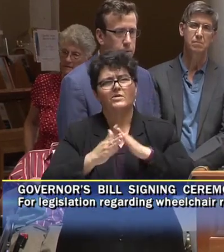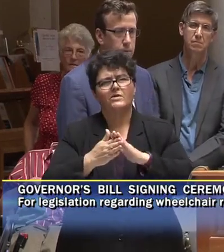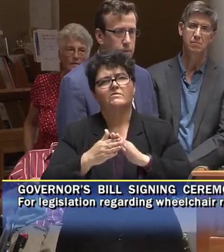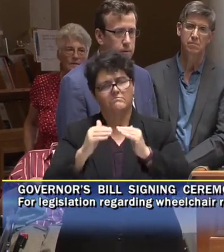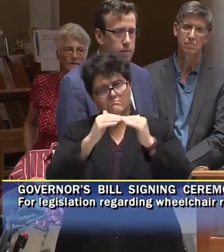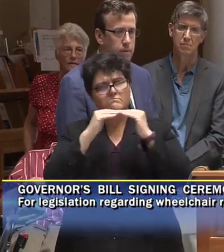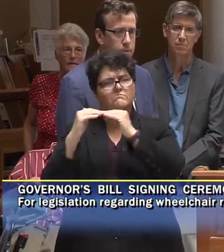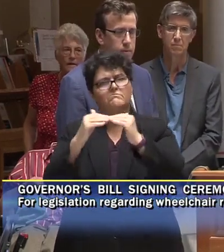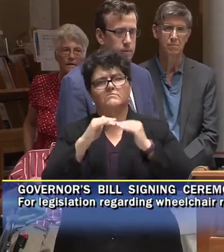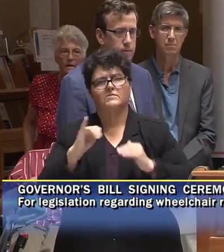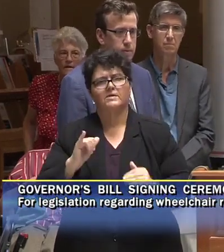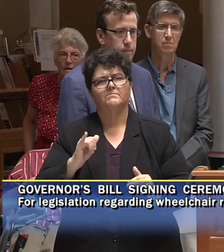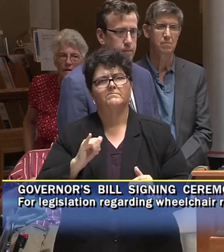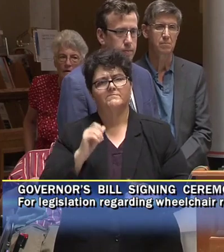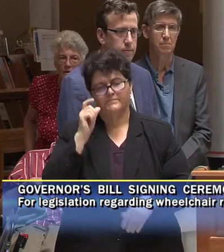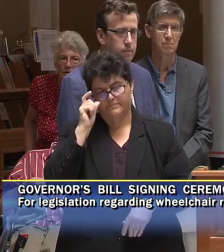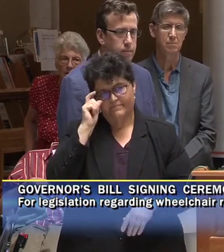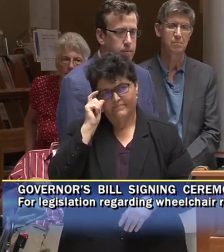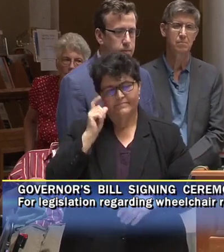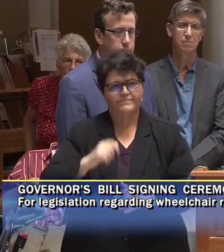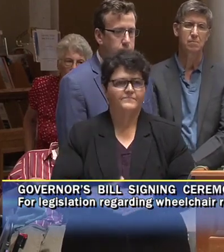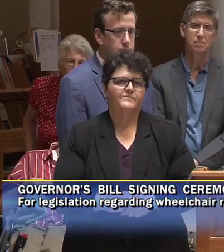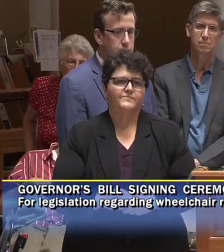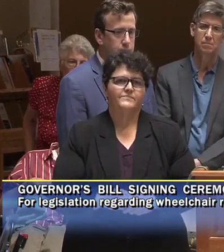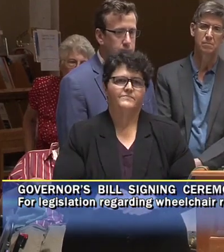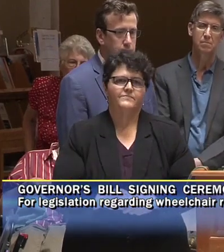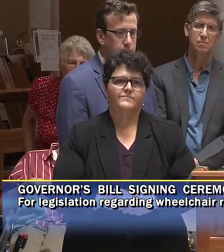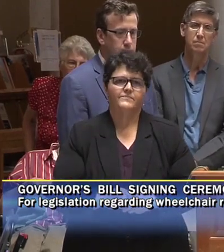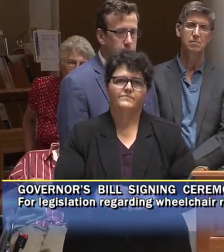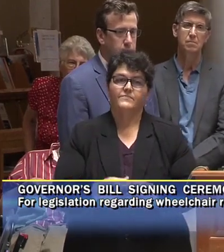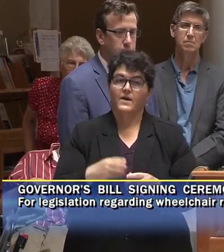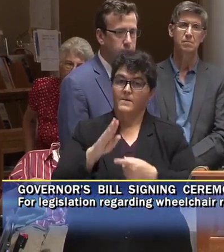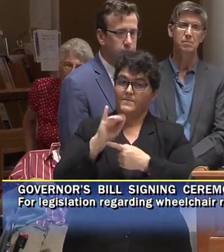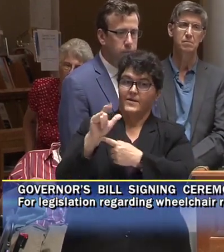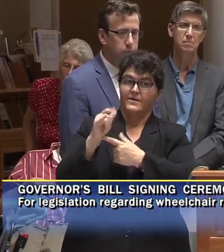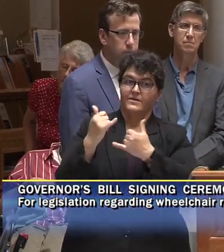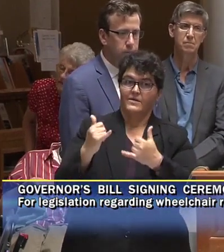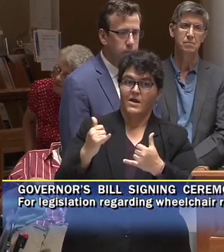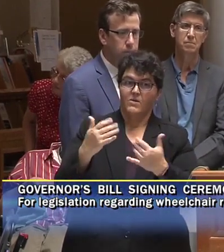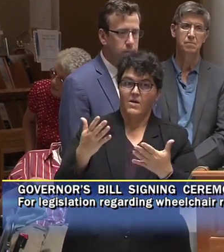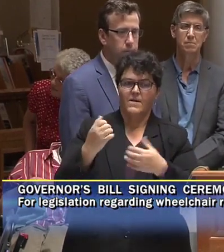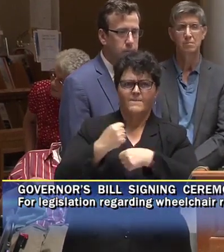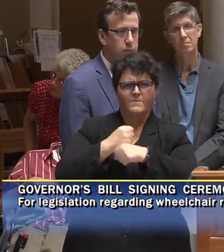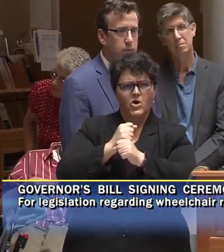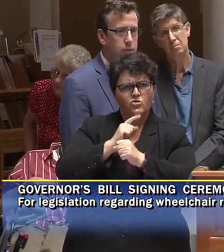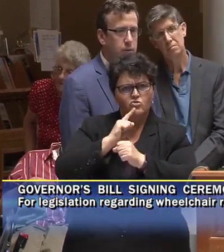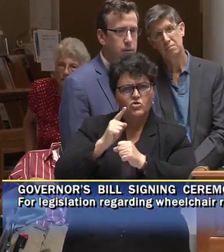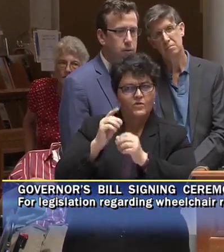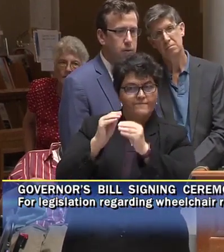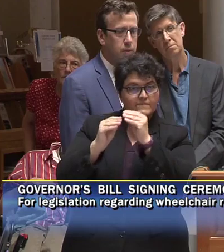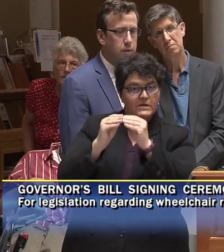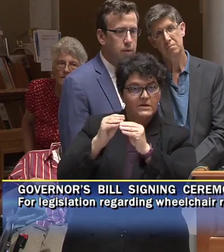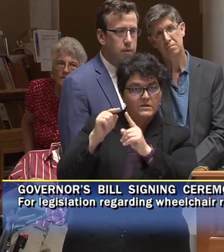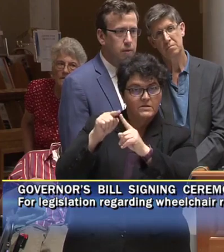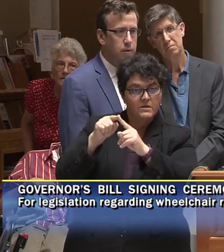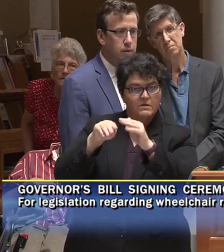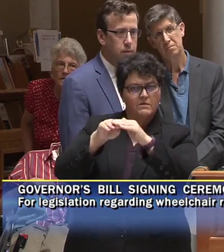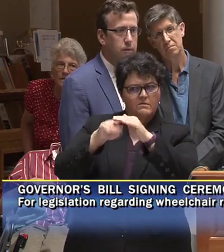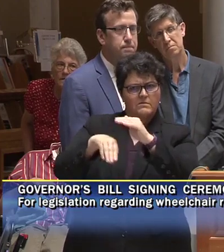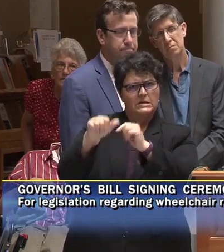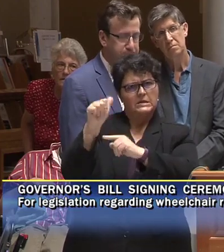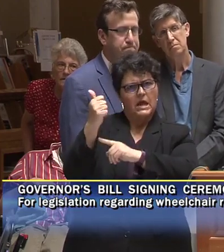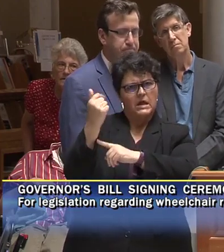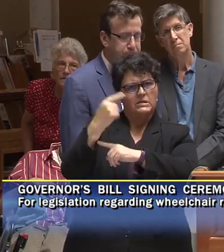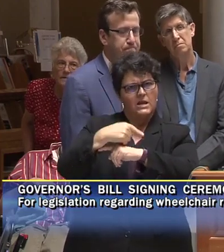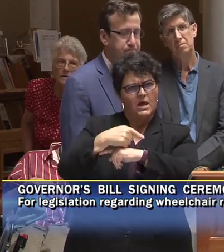dignity. This bill will require companies to make sure that repairs are completed within 10 days, but even 10 days can feel